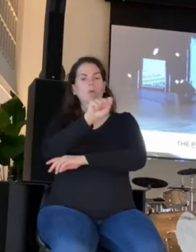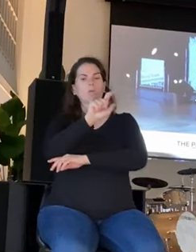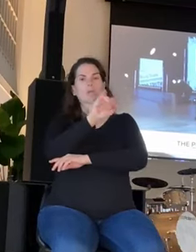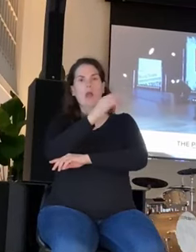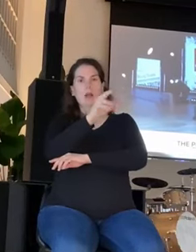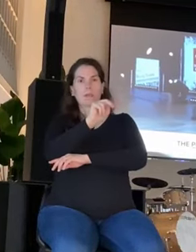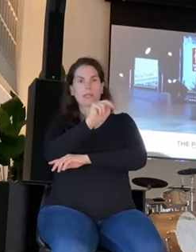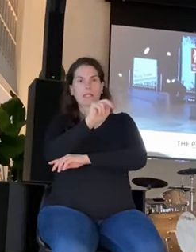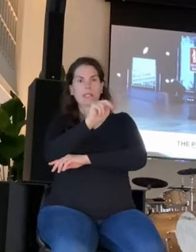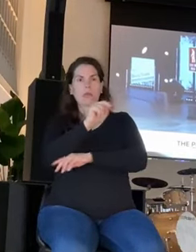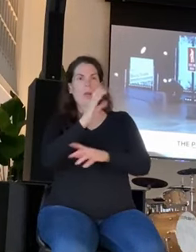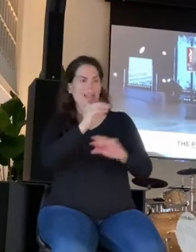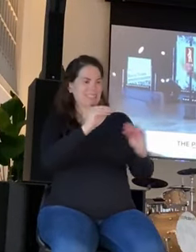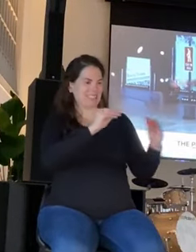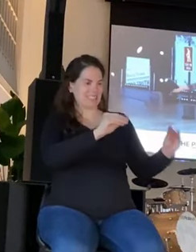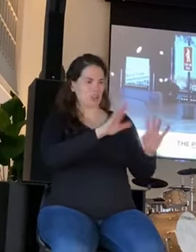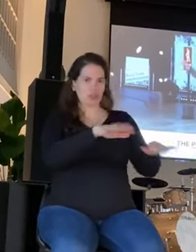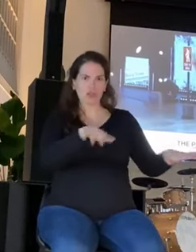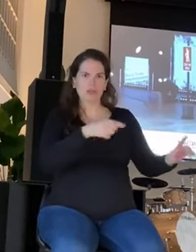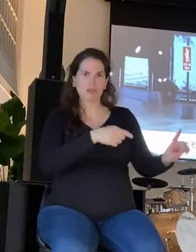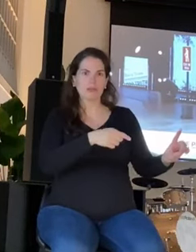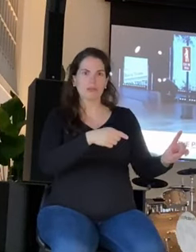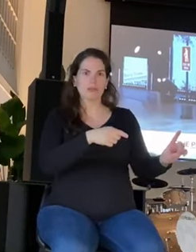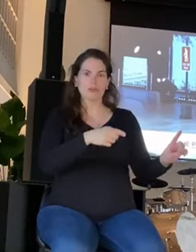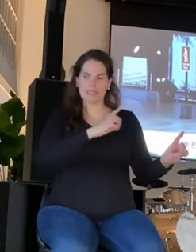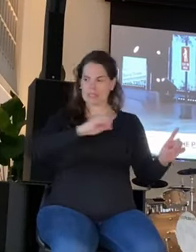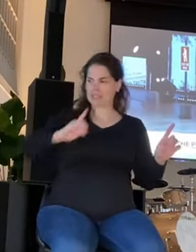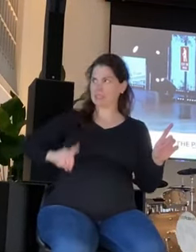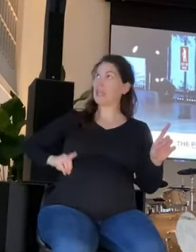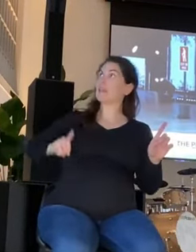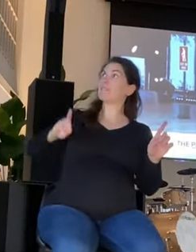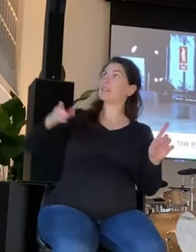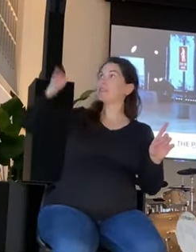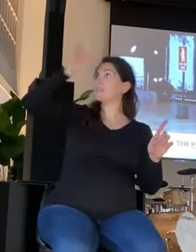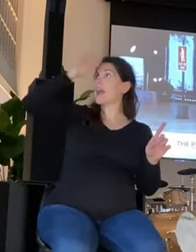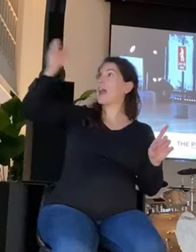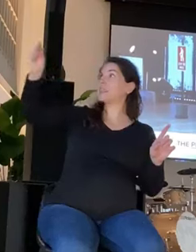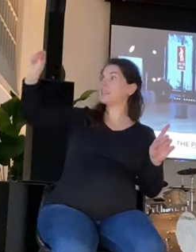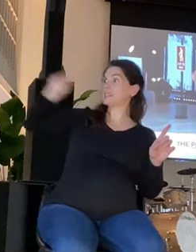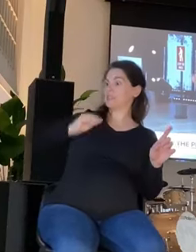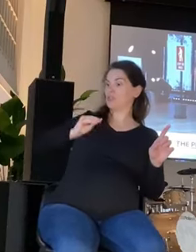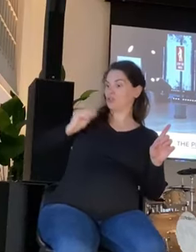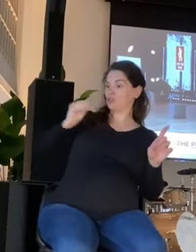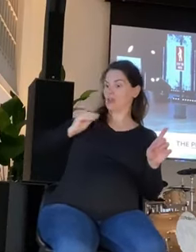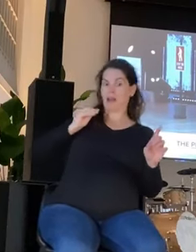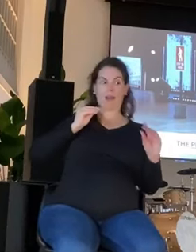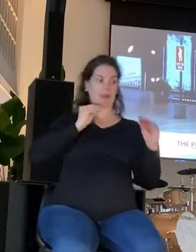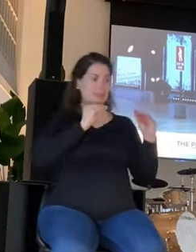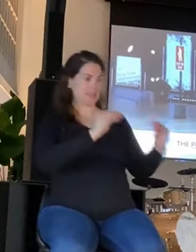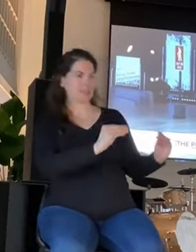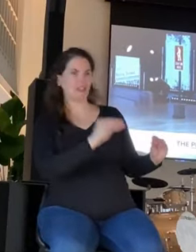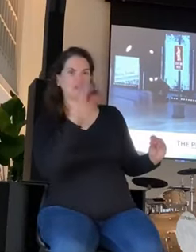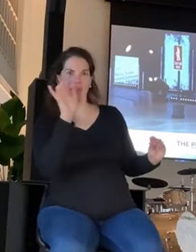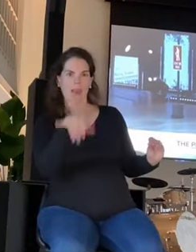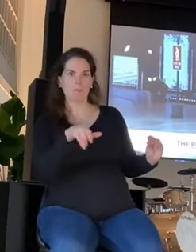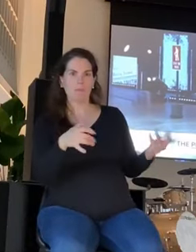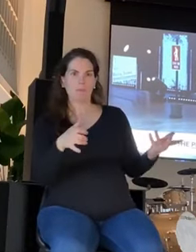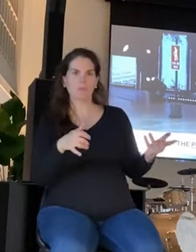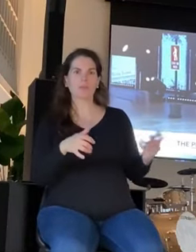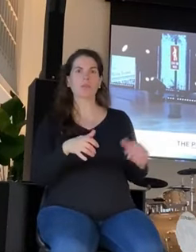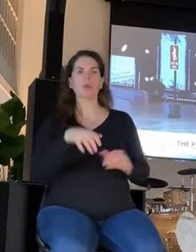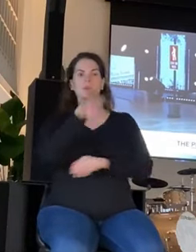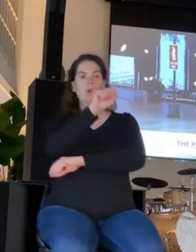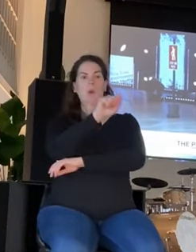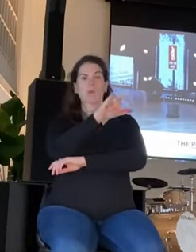his children the wisdom that his father David had passed on to him. In fact, the purpose of Solomon in writing Proverbs was to